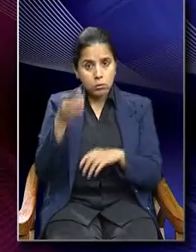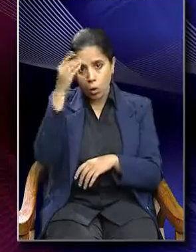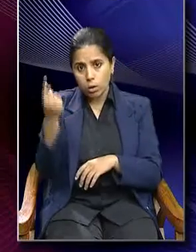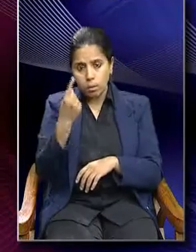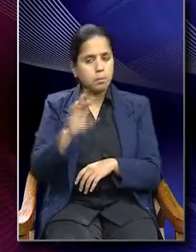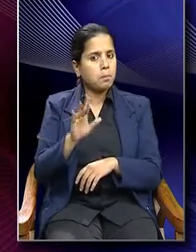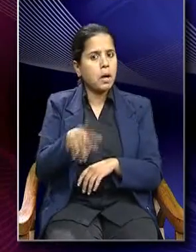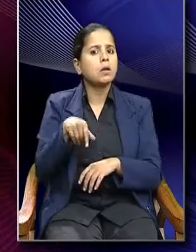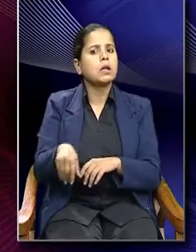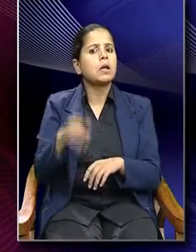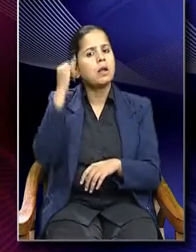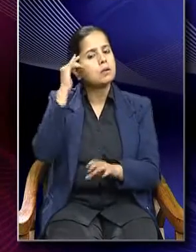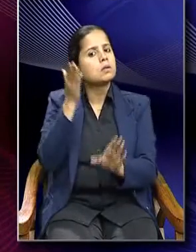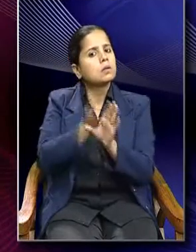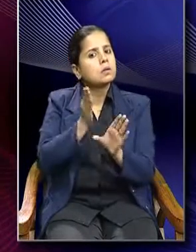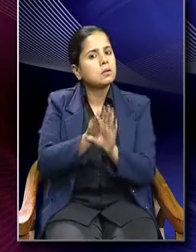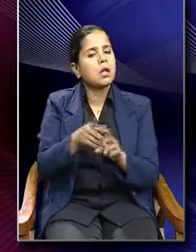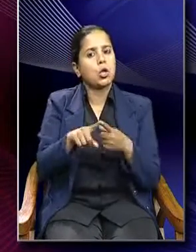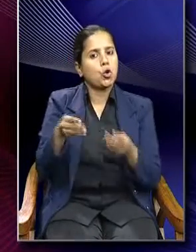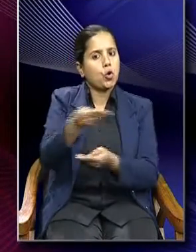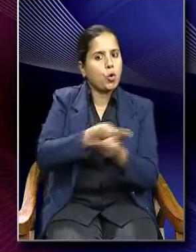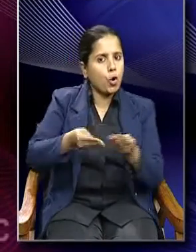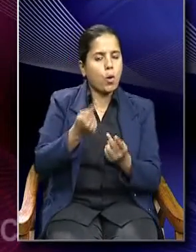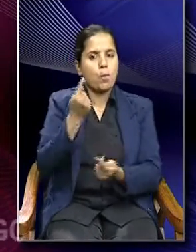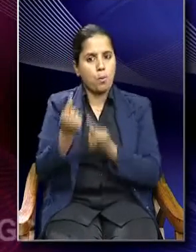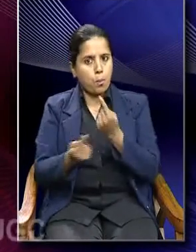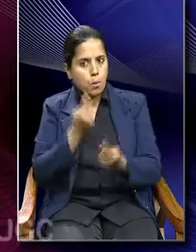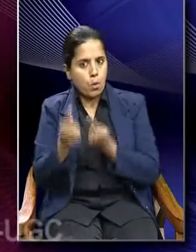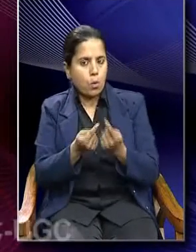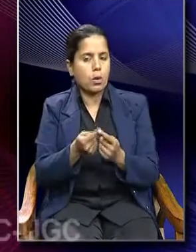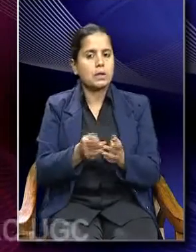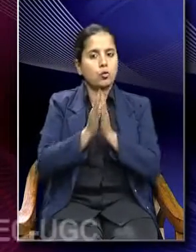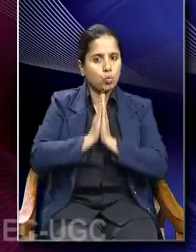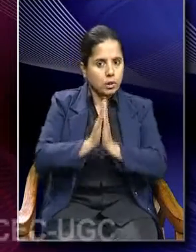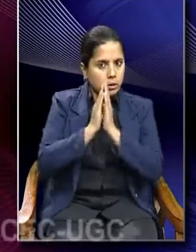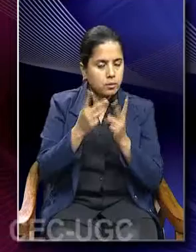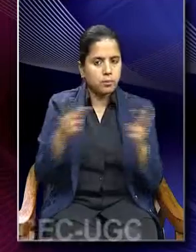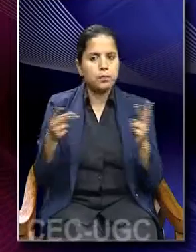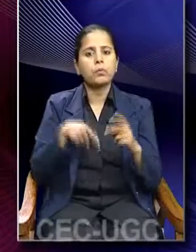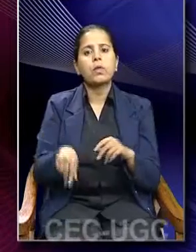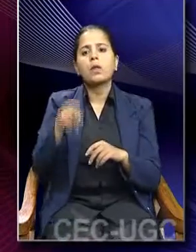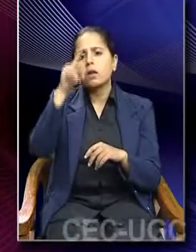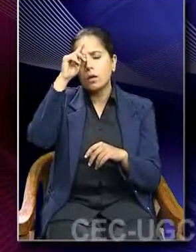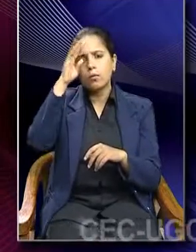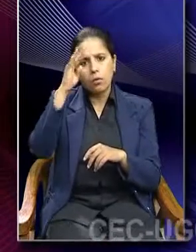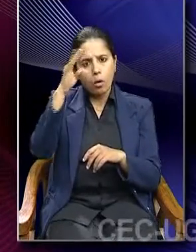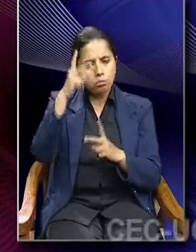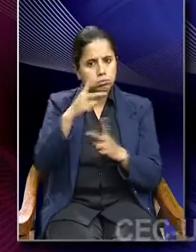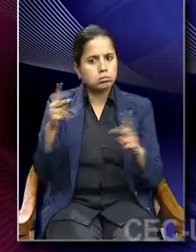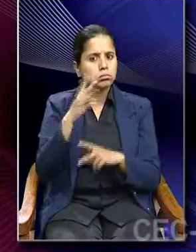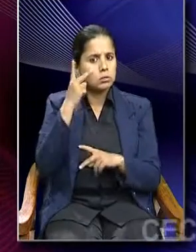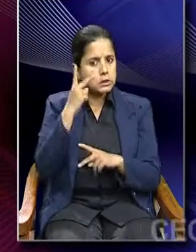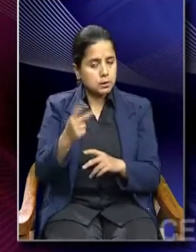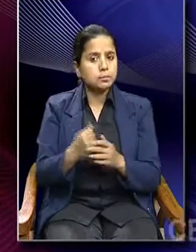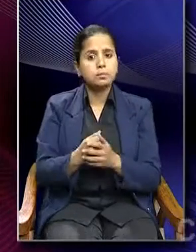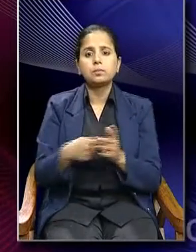also psychological, economic, political, religious, and philosophical component. So he